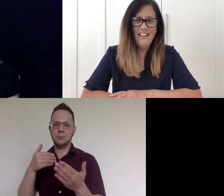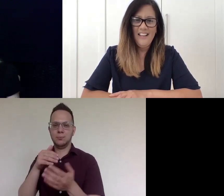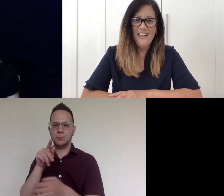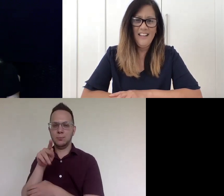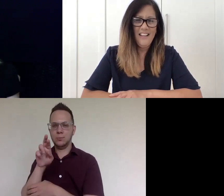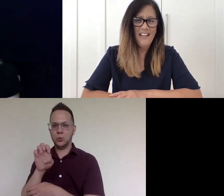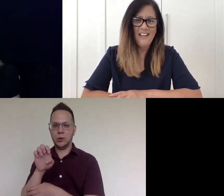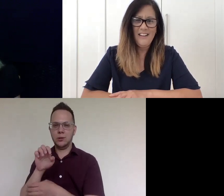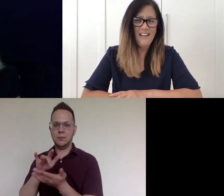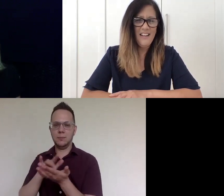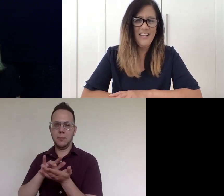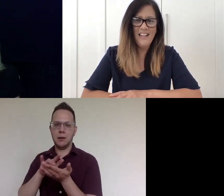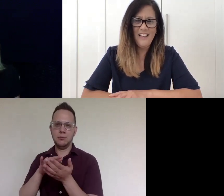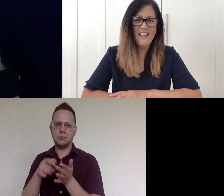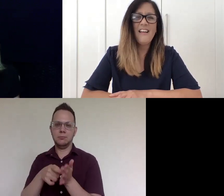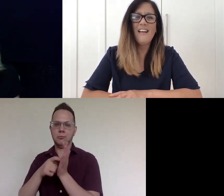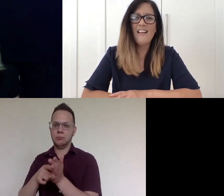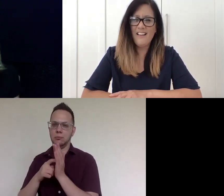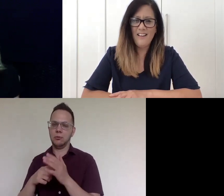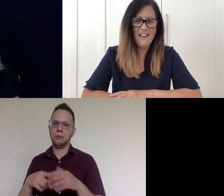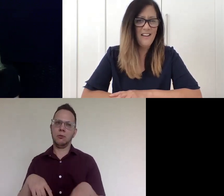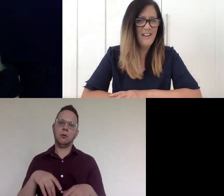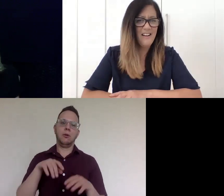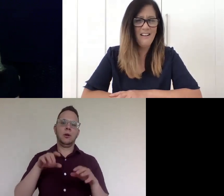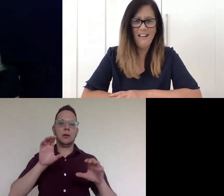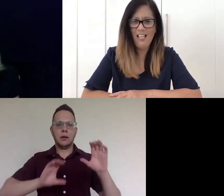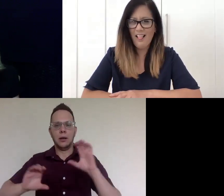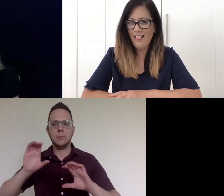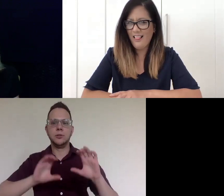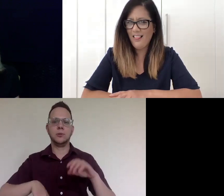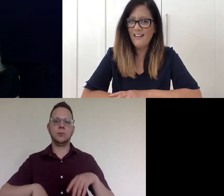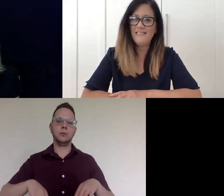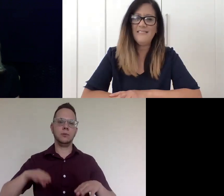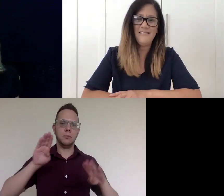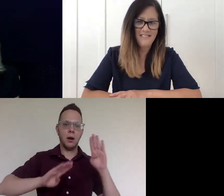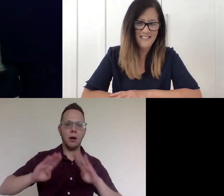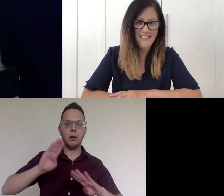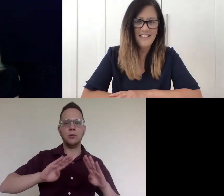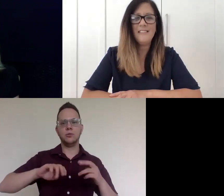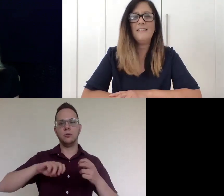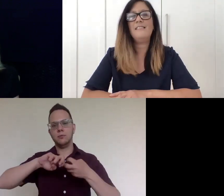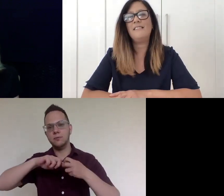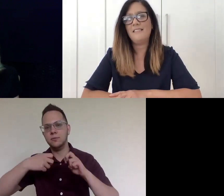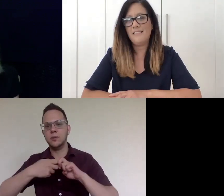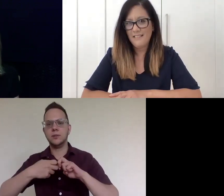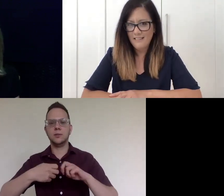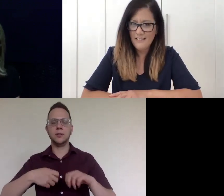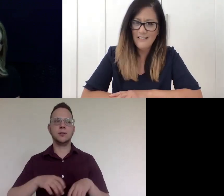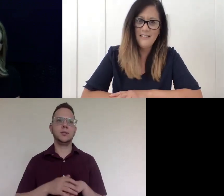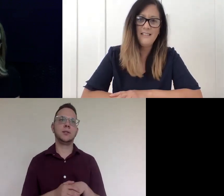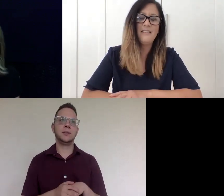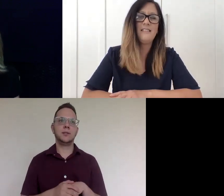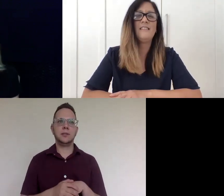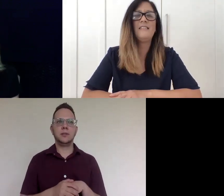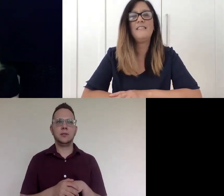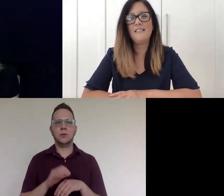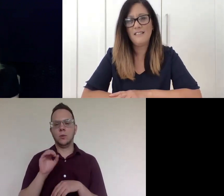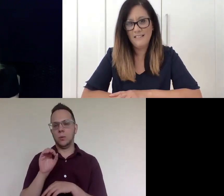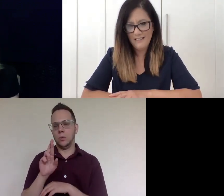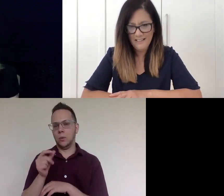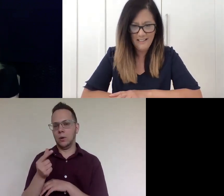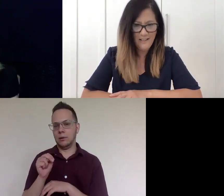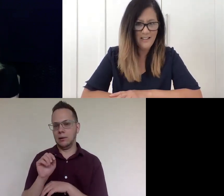school, and I went ahead into pre-med, which meant that I had to take all the requirements: